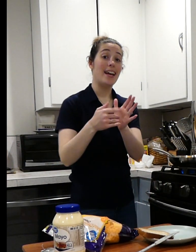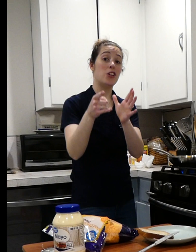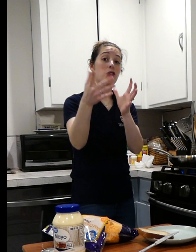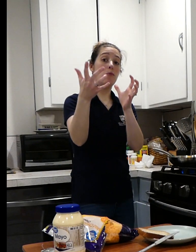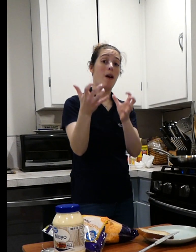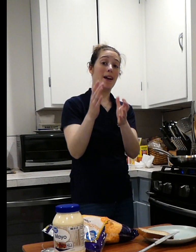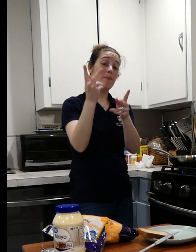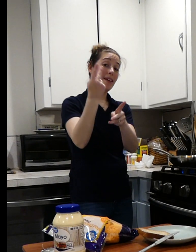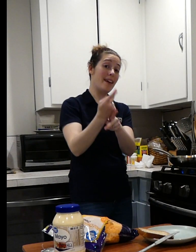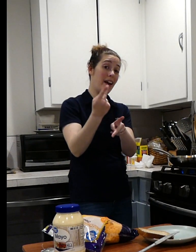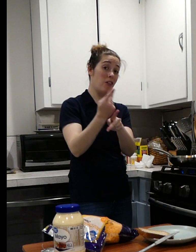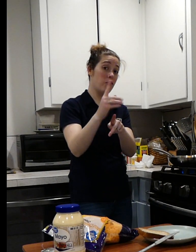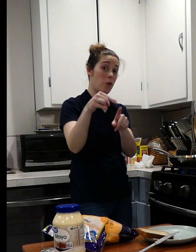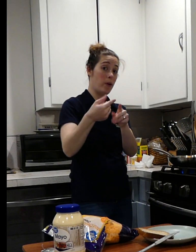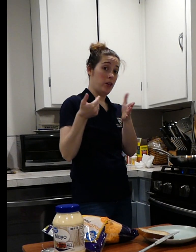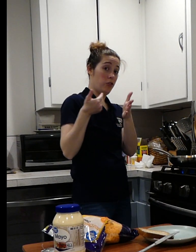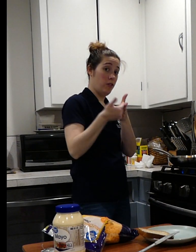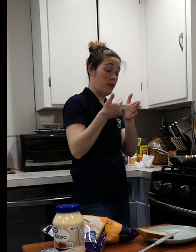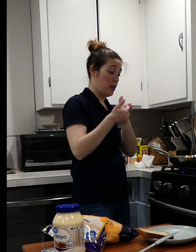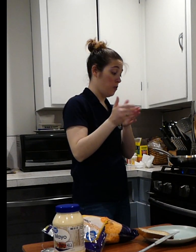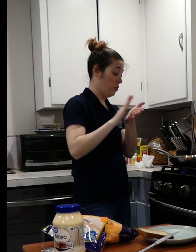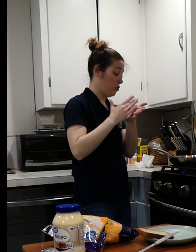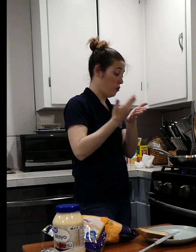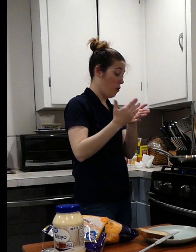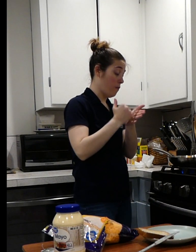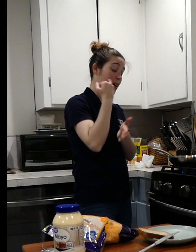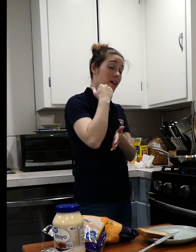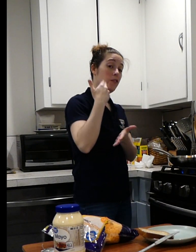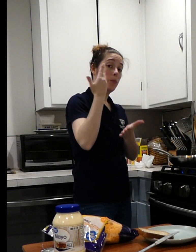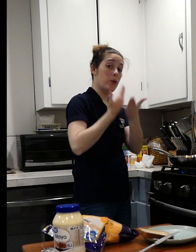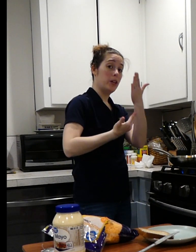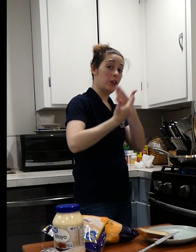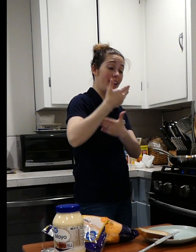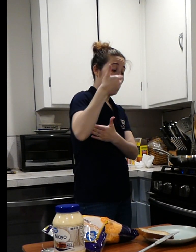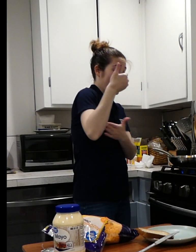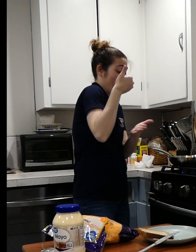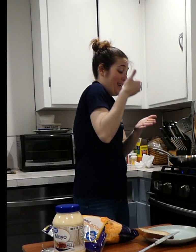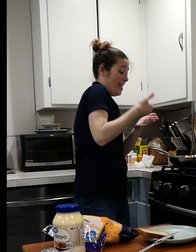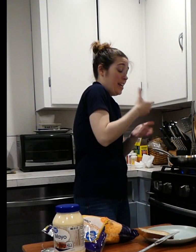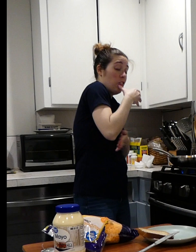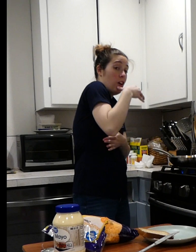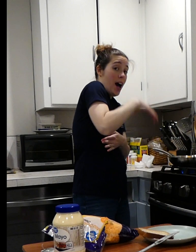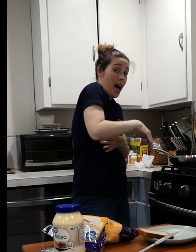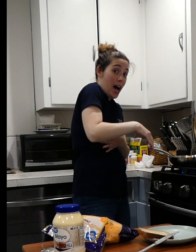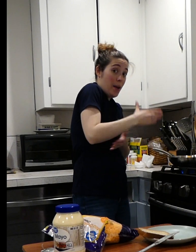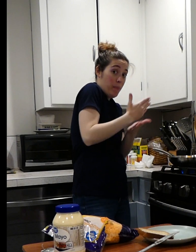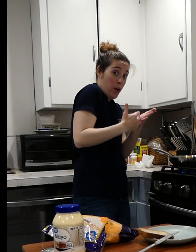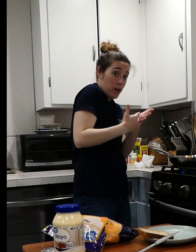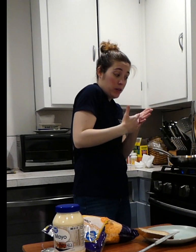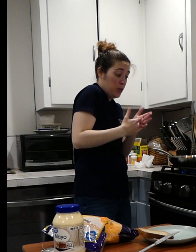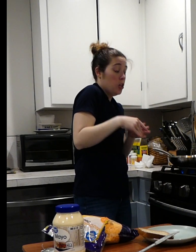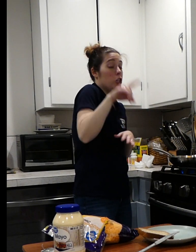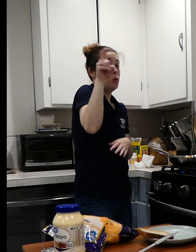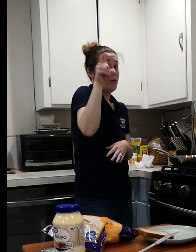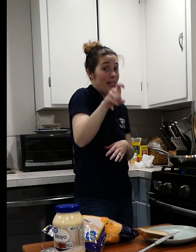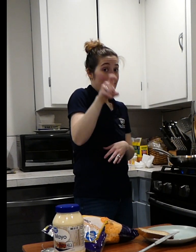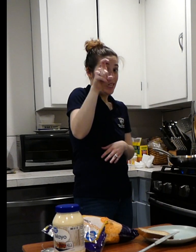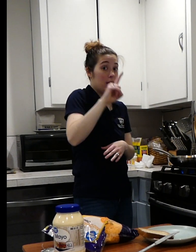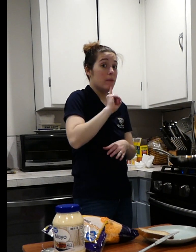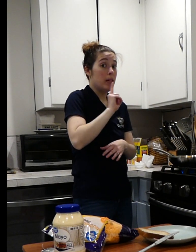Again, you want to be careful when you're near the stove. If you're putting your hands near the hot part, you need to make